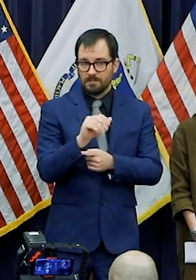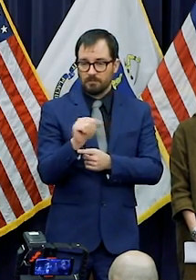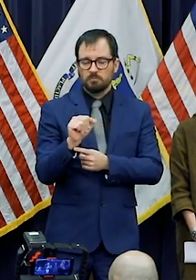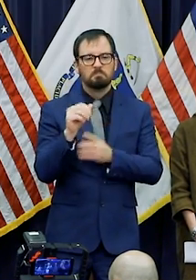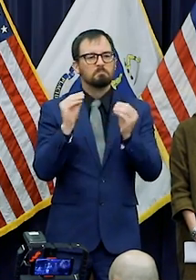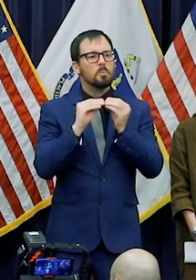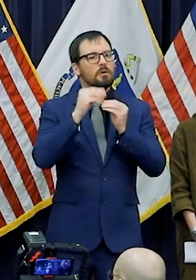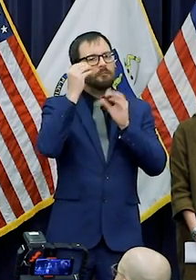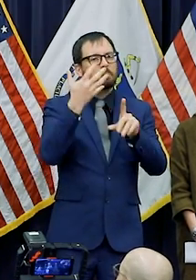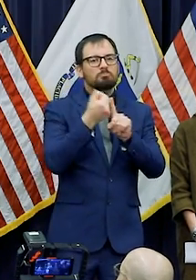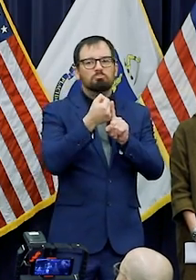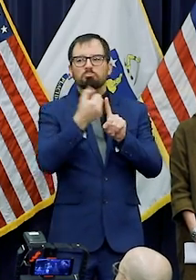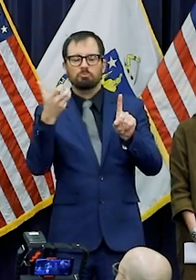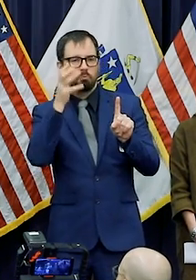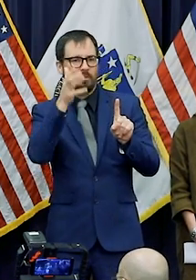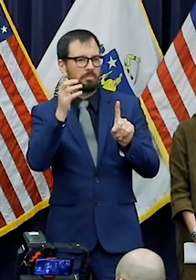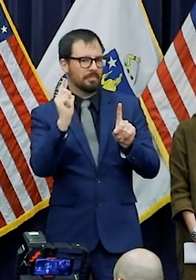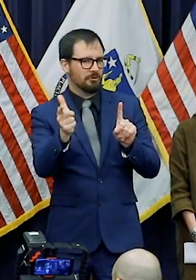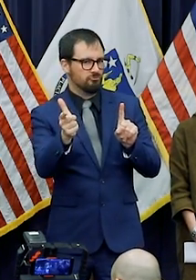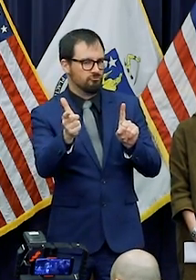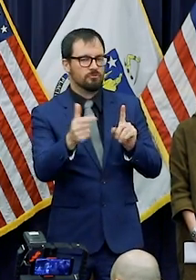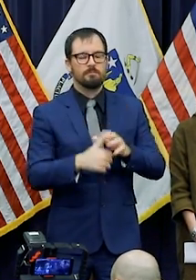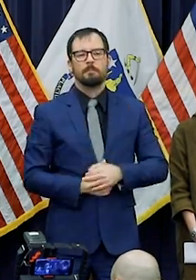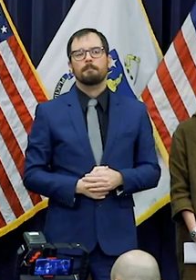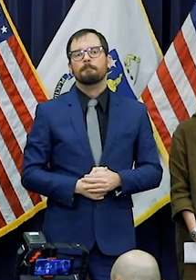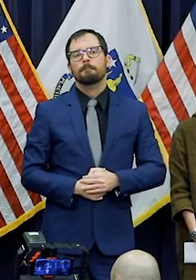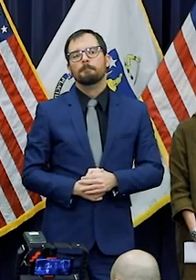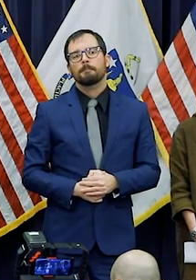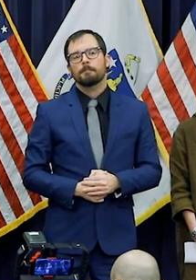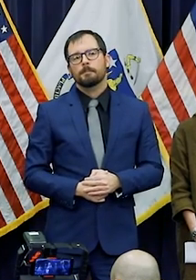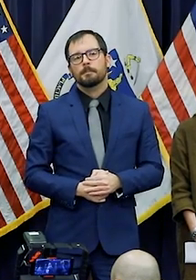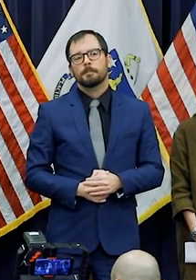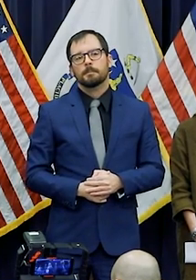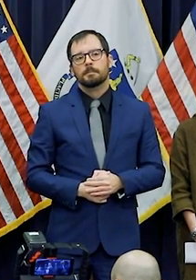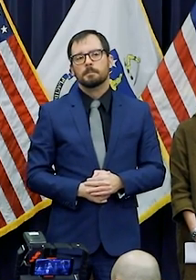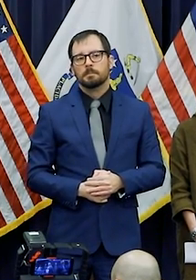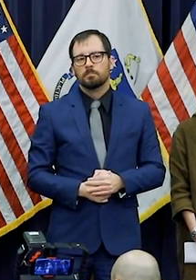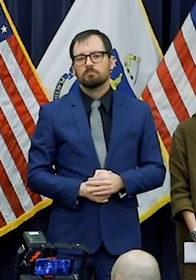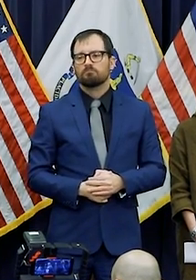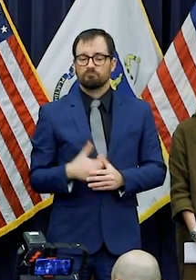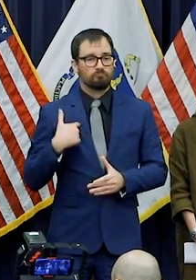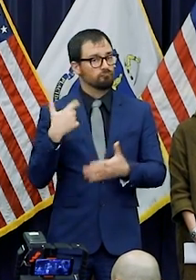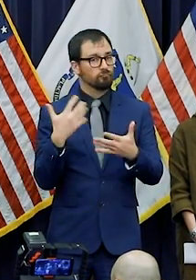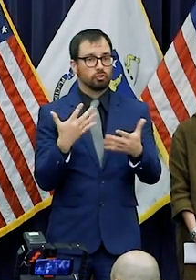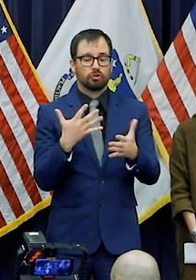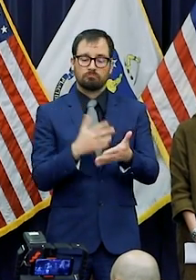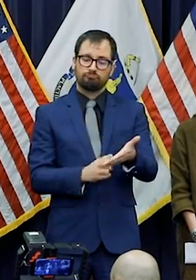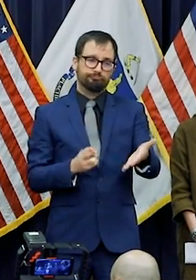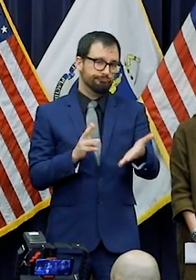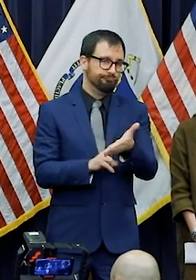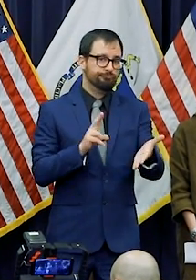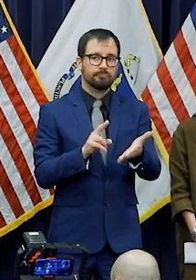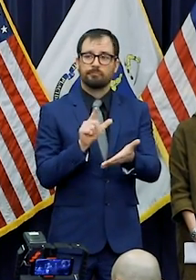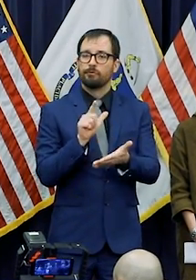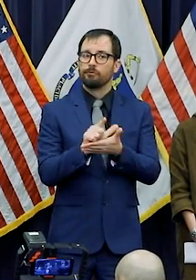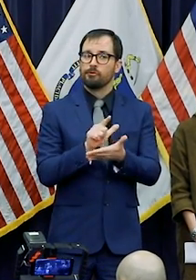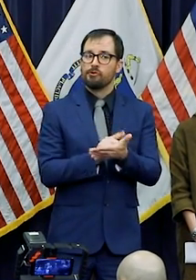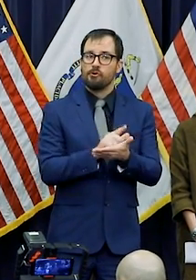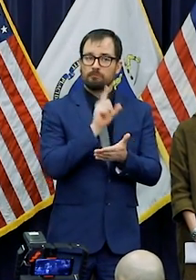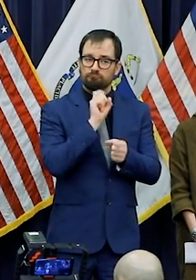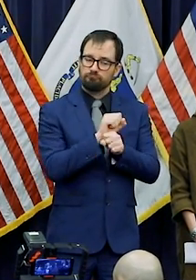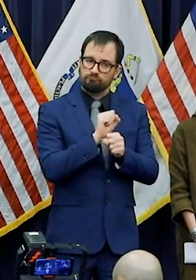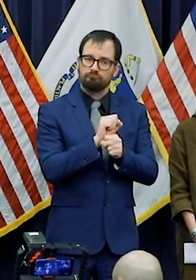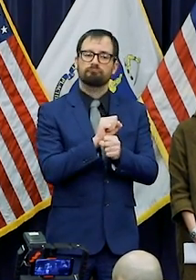I signed this appropriation into law after it was allotted by the legislature at the end of last week to address the immediate needs of our community